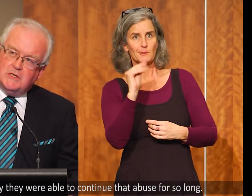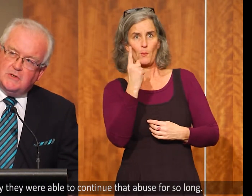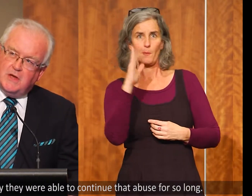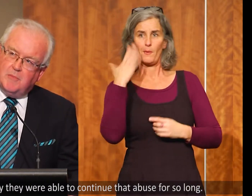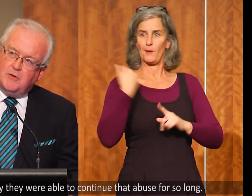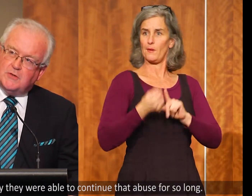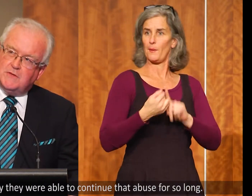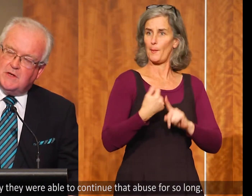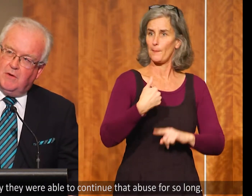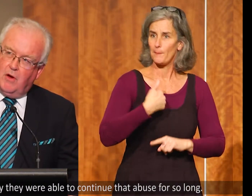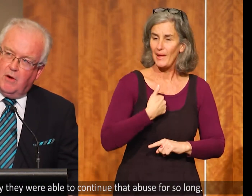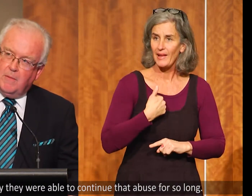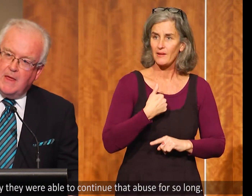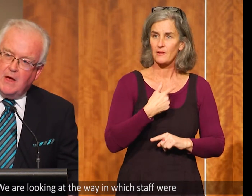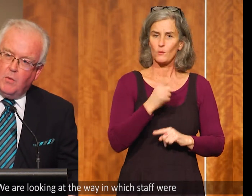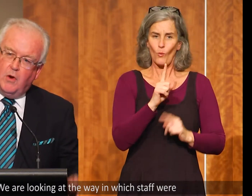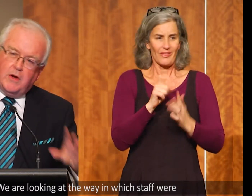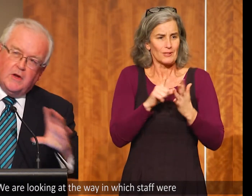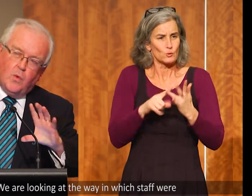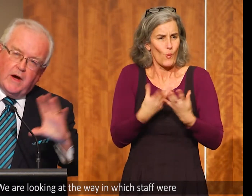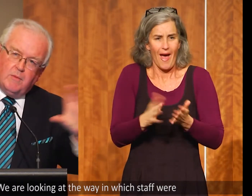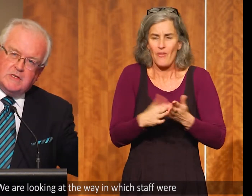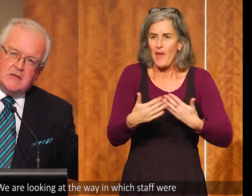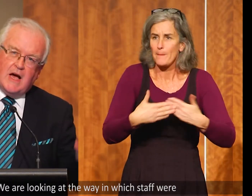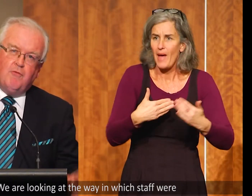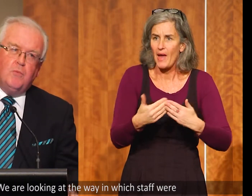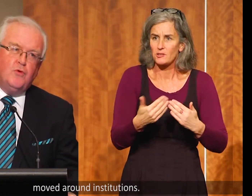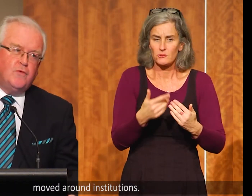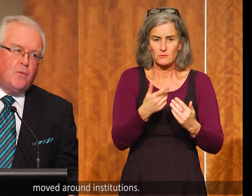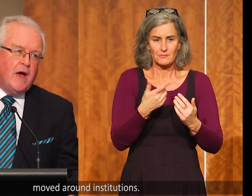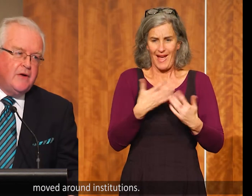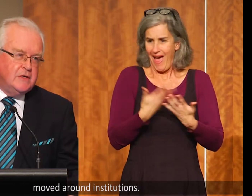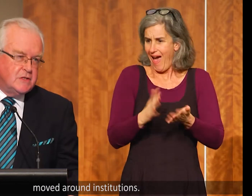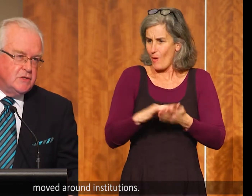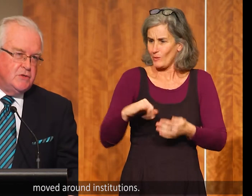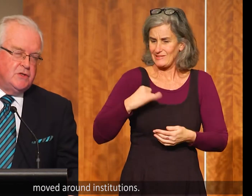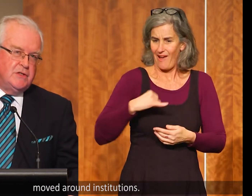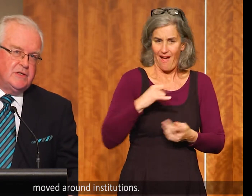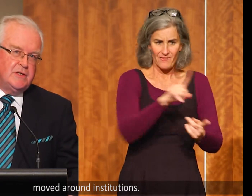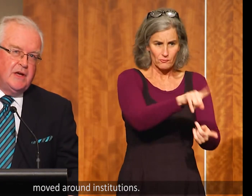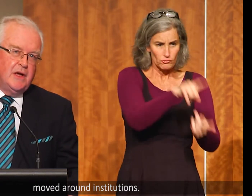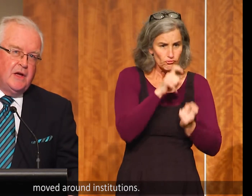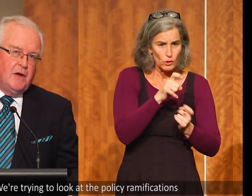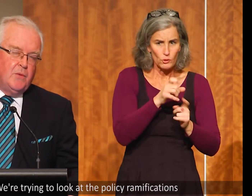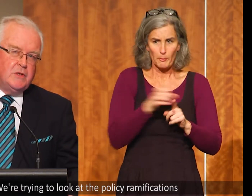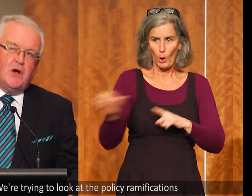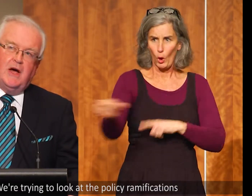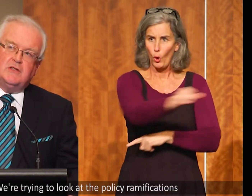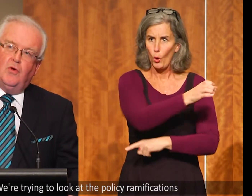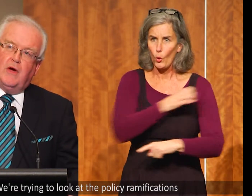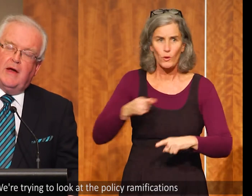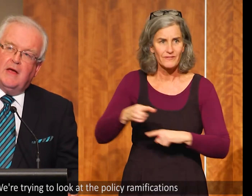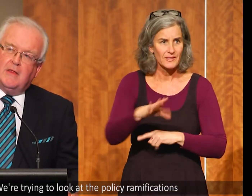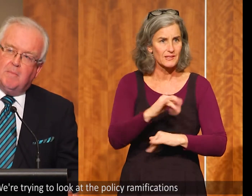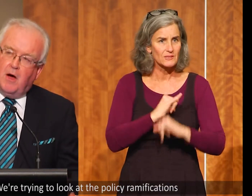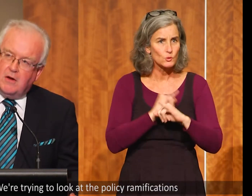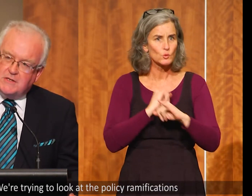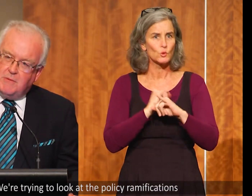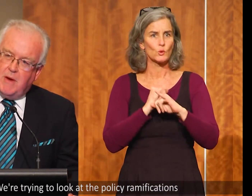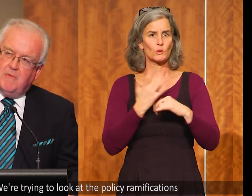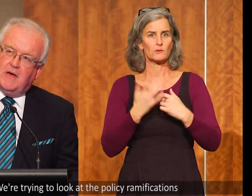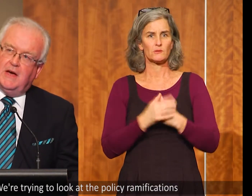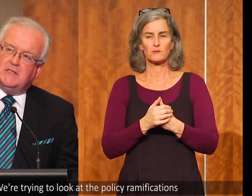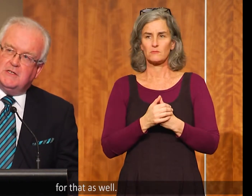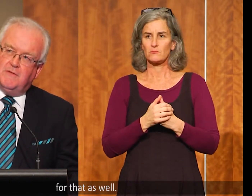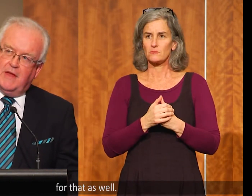to continue that abuse for so long. We're looking at the way in which staff were moved around institutions. We're trying to look at the